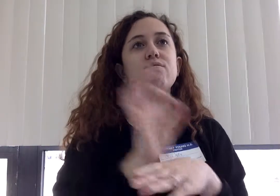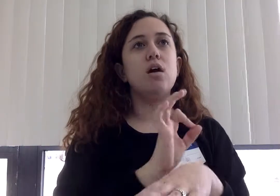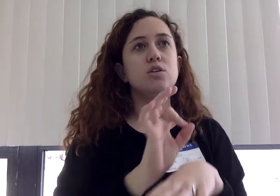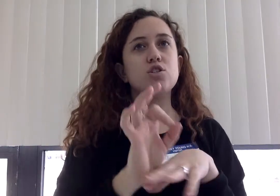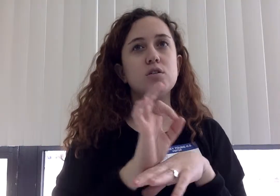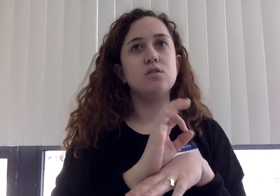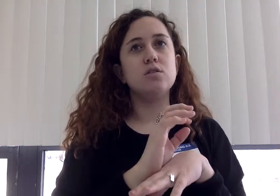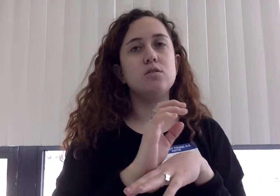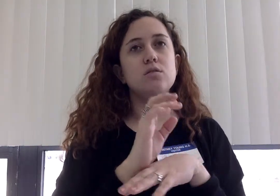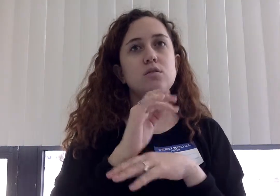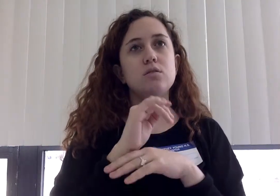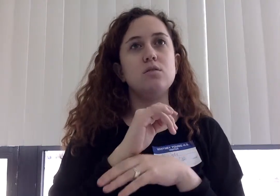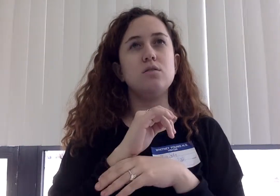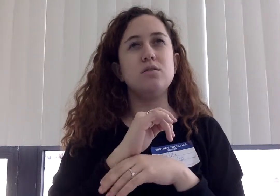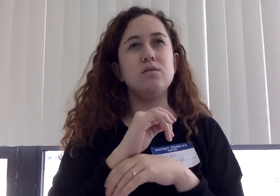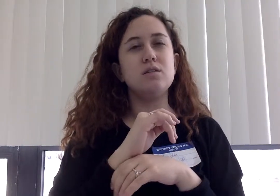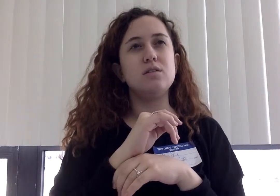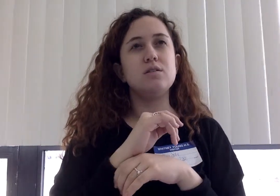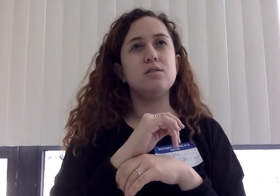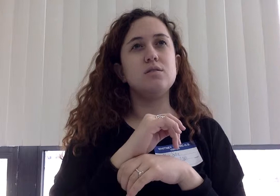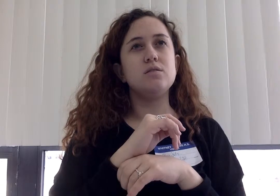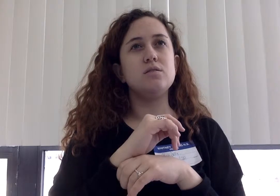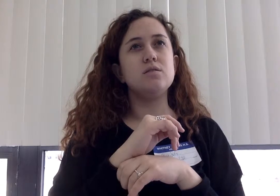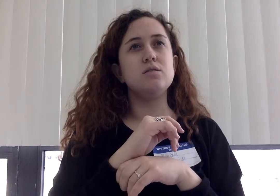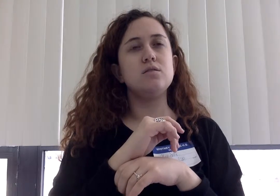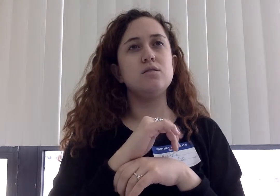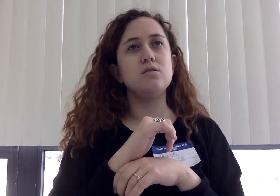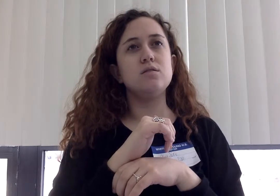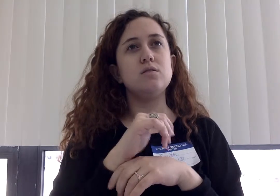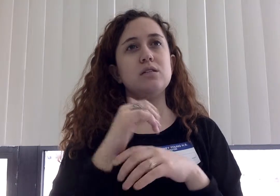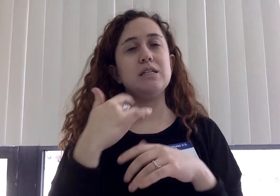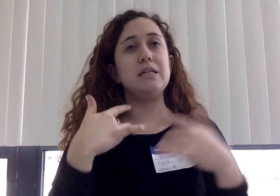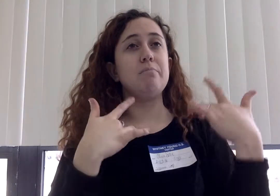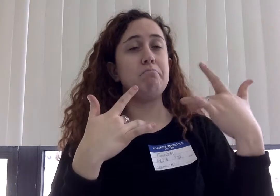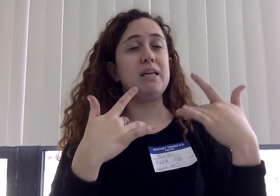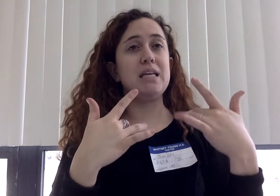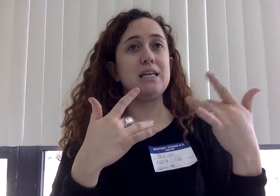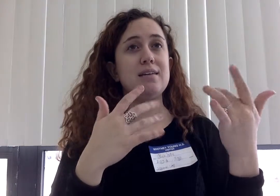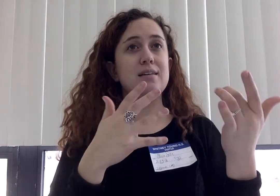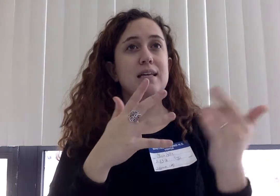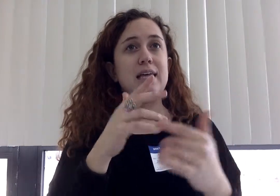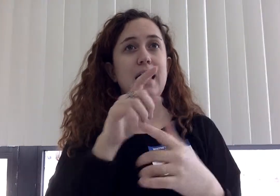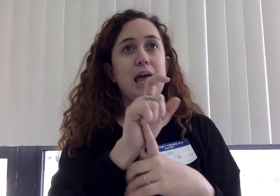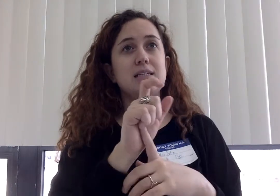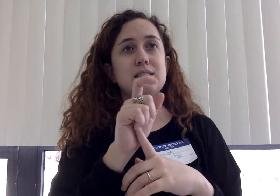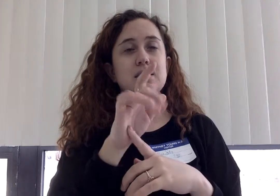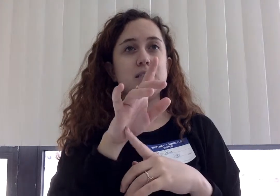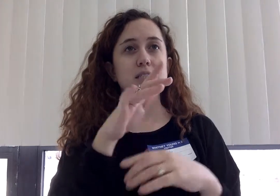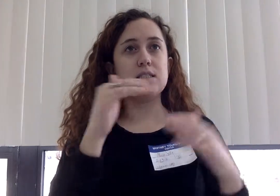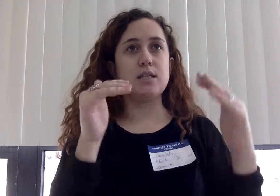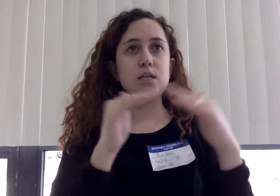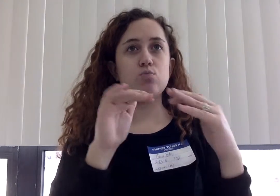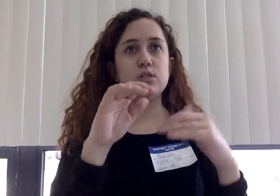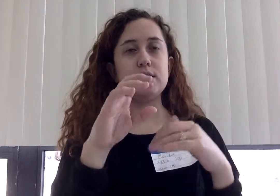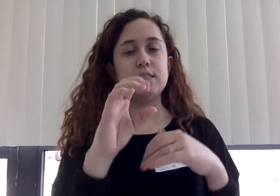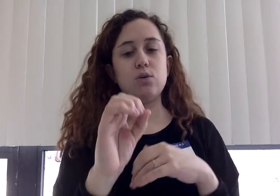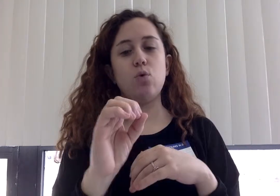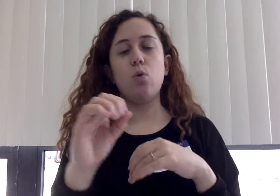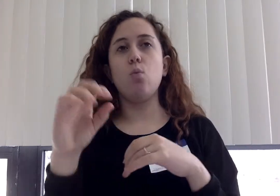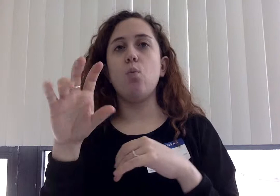two asymptotes. Normally it would be at x equals 0, y equals 0, but this tells us this is just a translation left